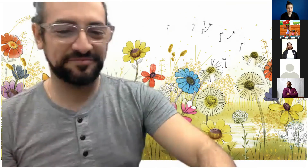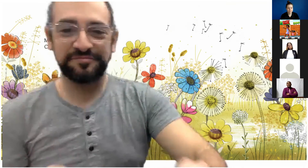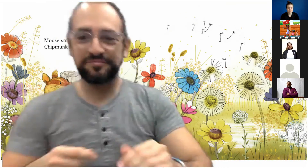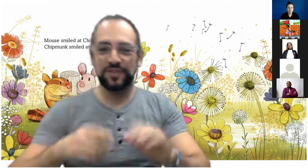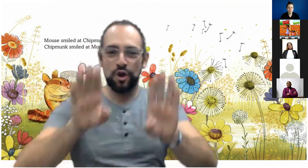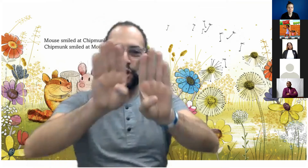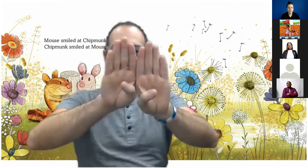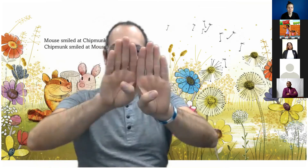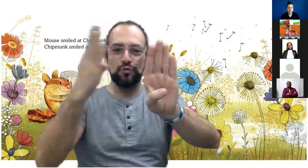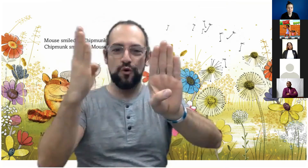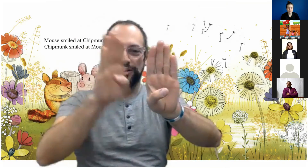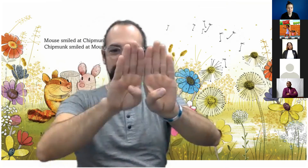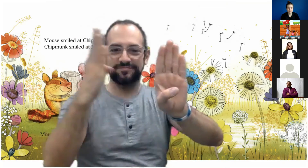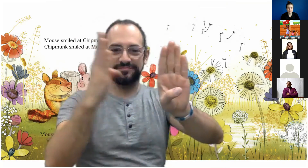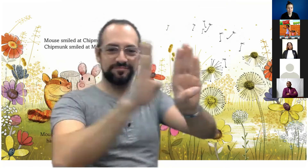Door.